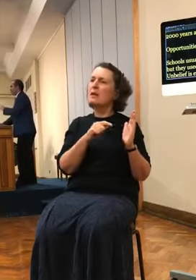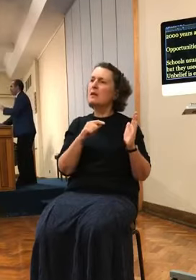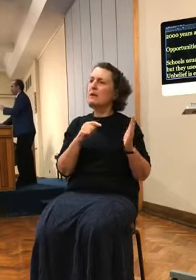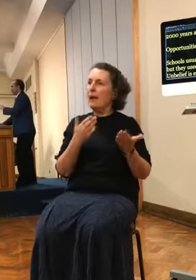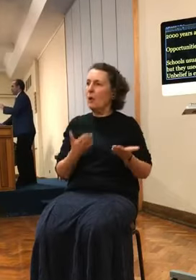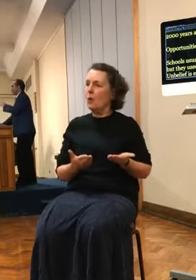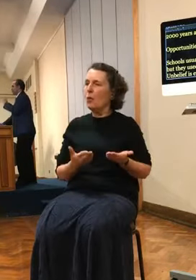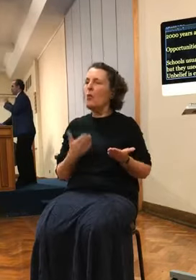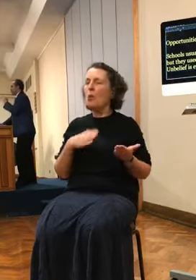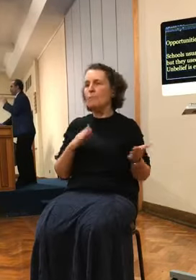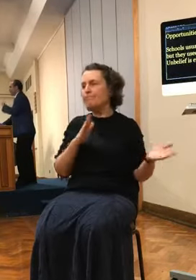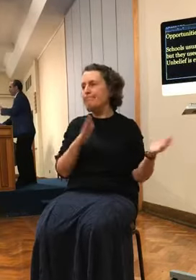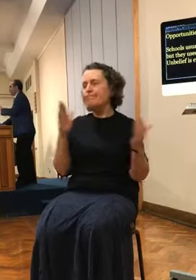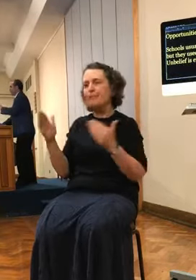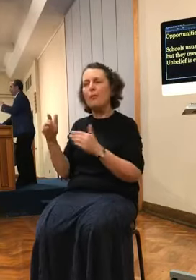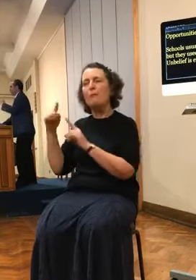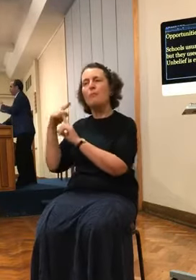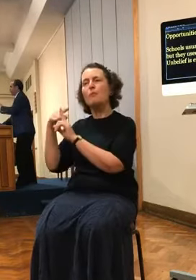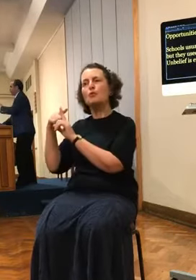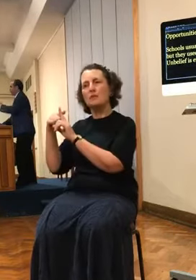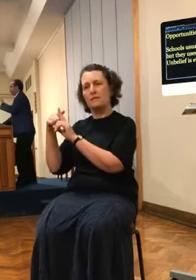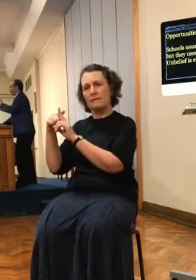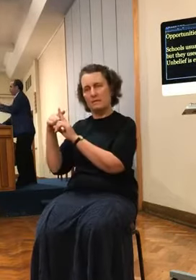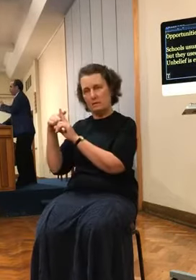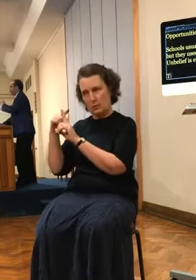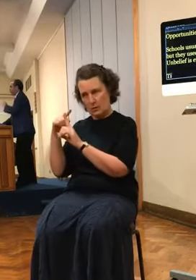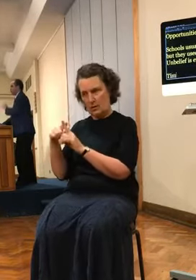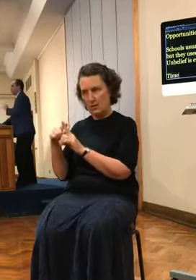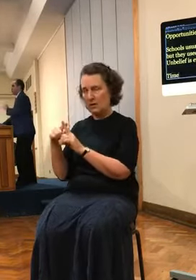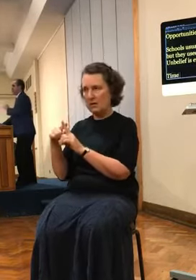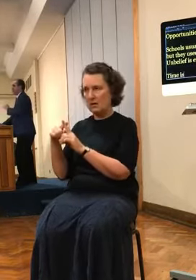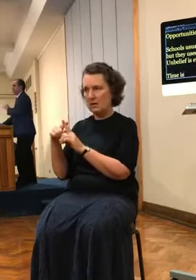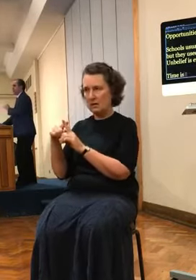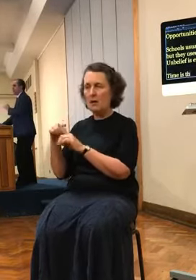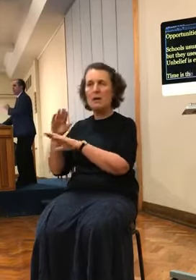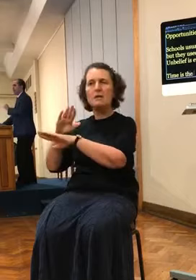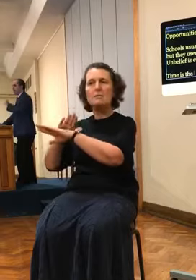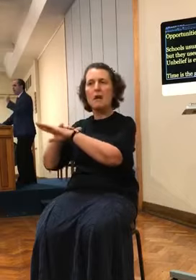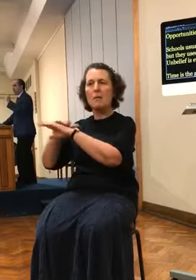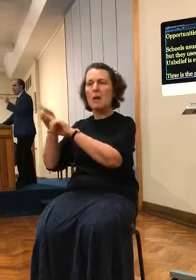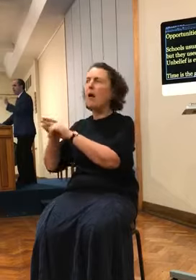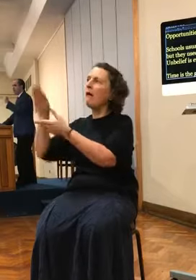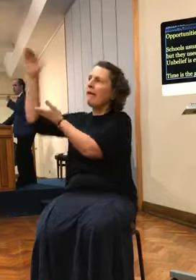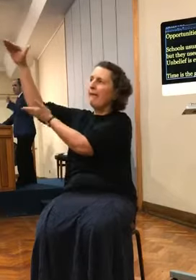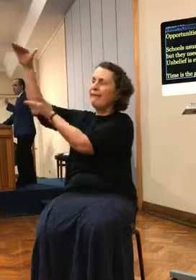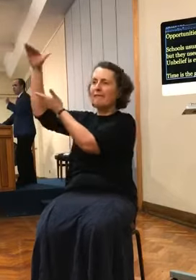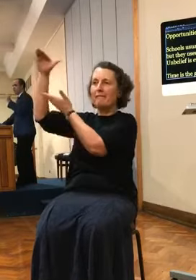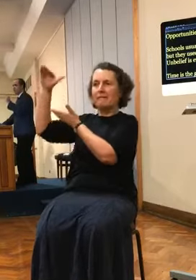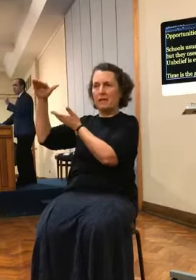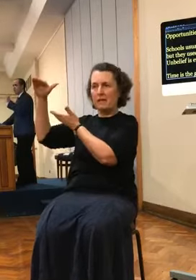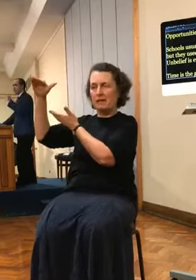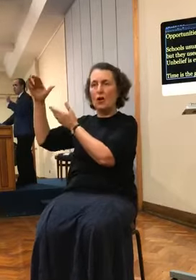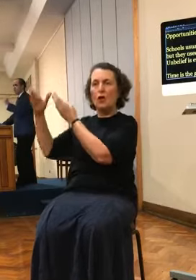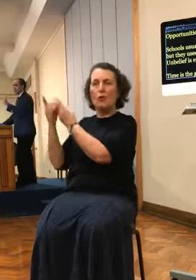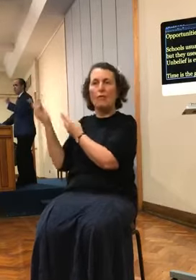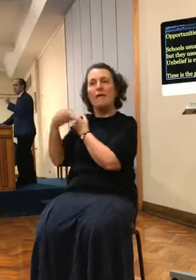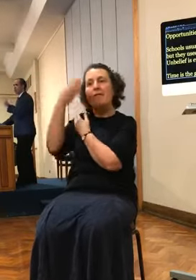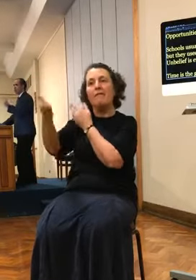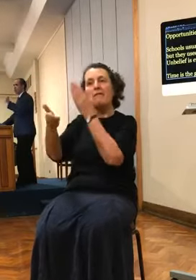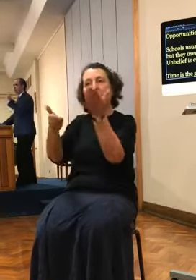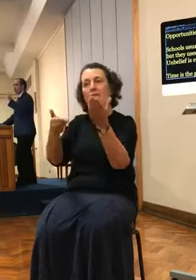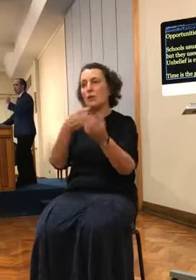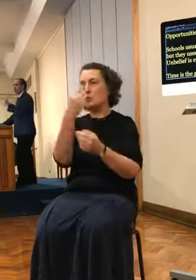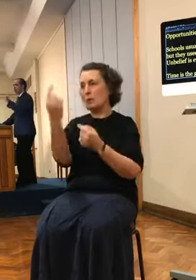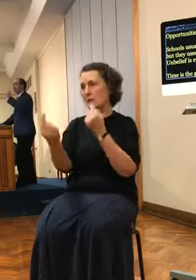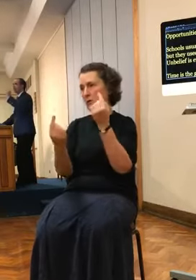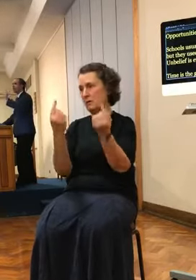Time is a gift of God to you and me. And every gift God has given to us,